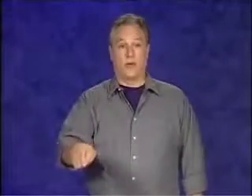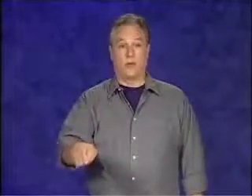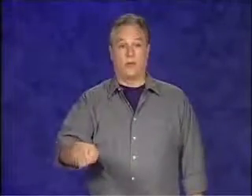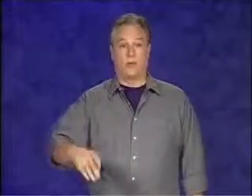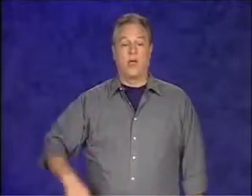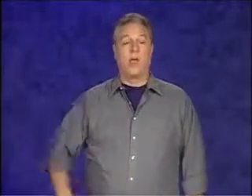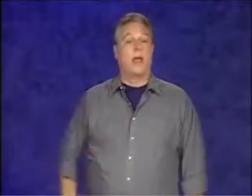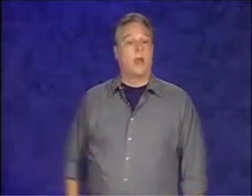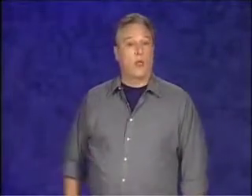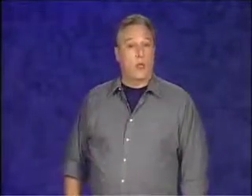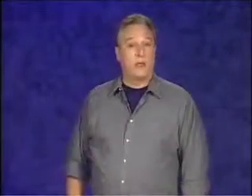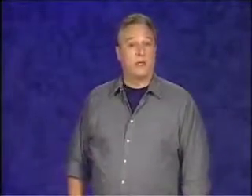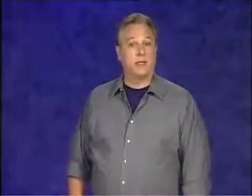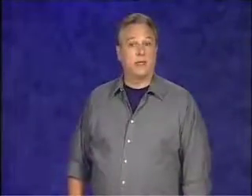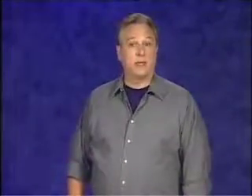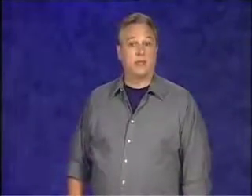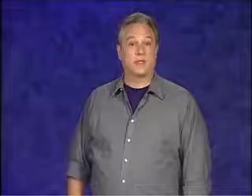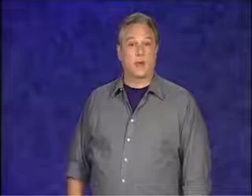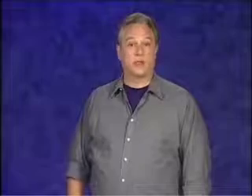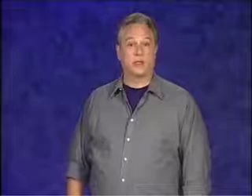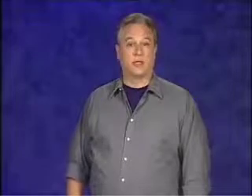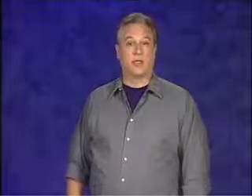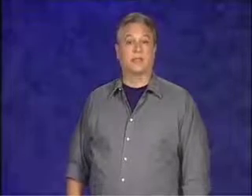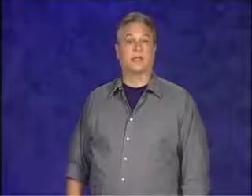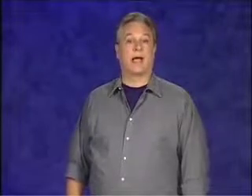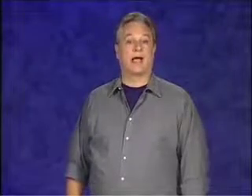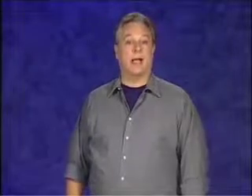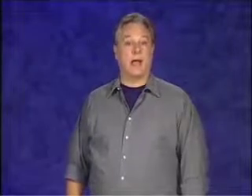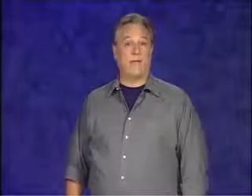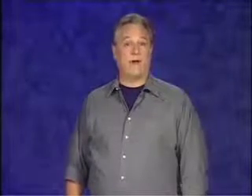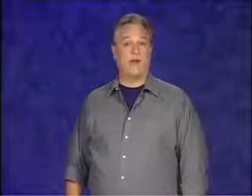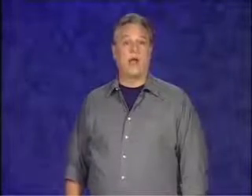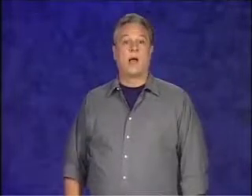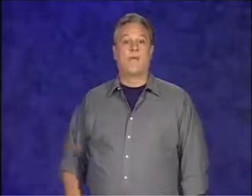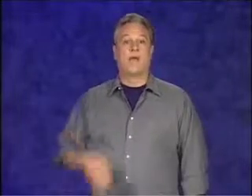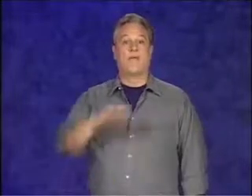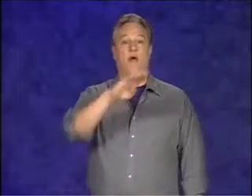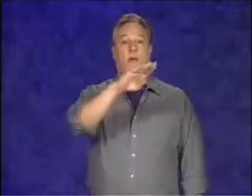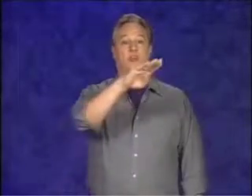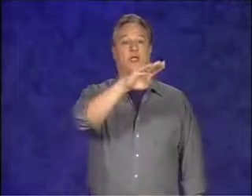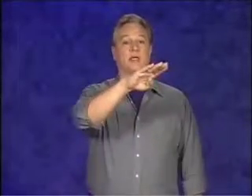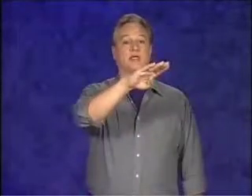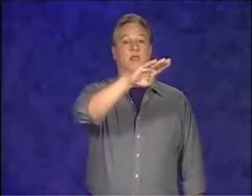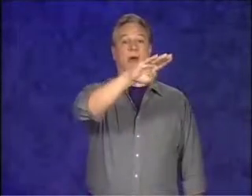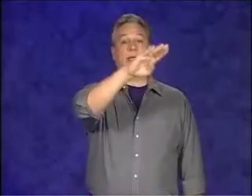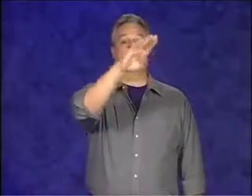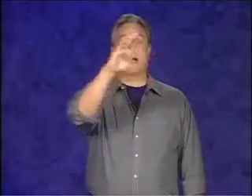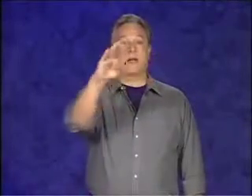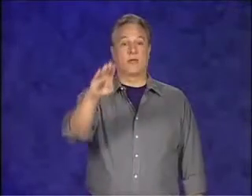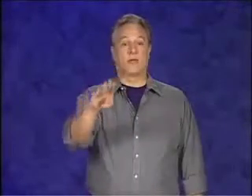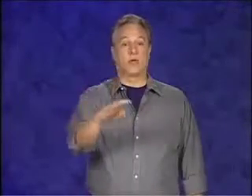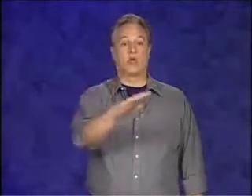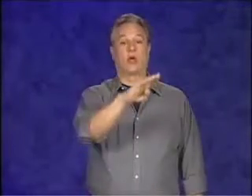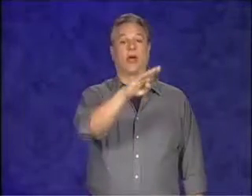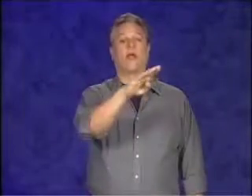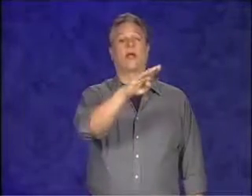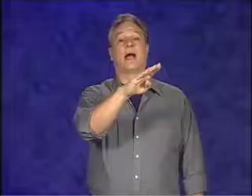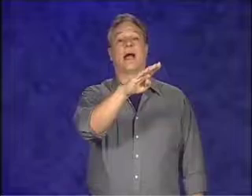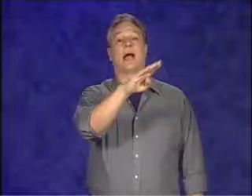it. In one continuous motion, sign never by forming just the right side of the circle and the